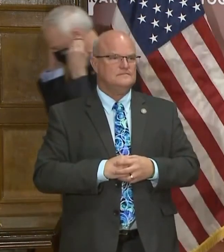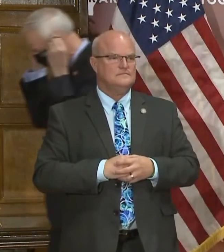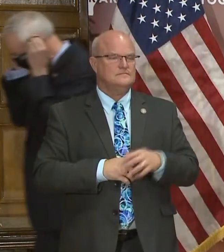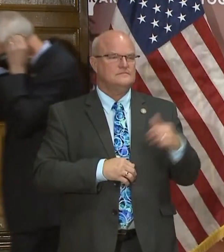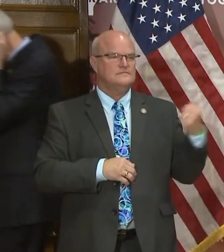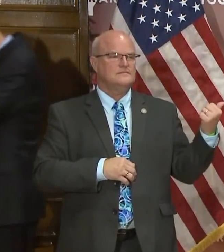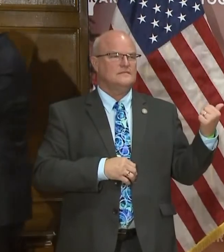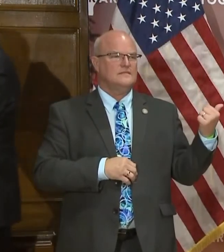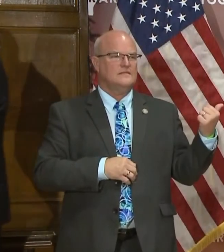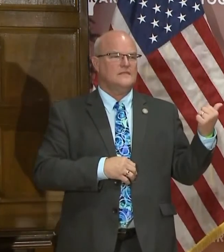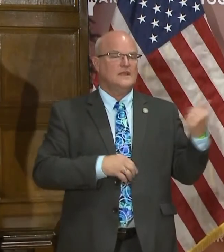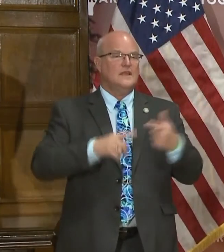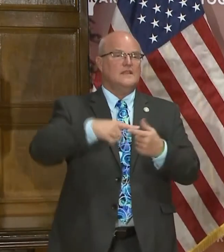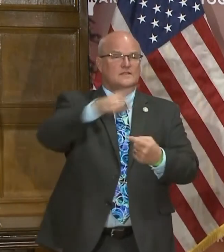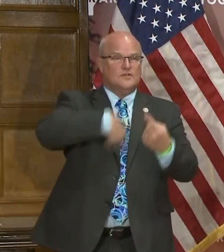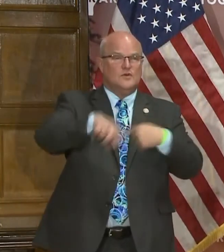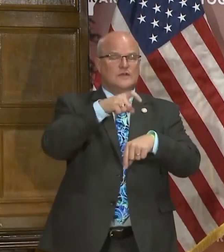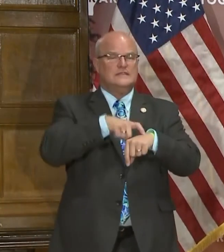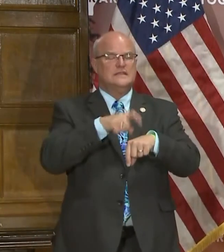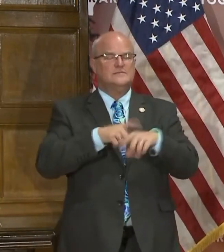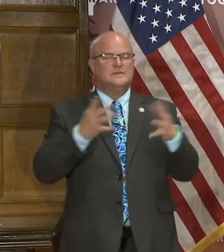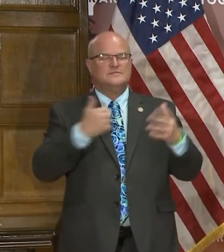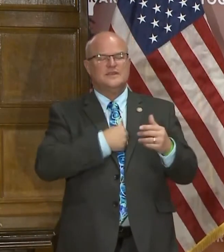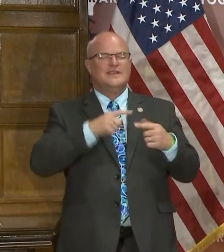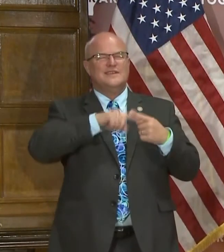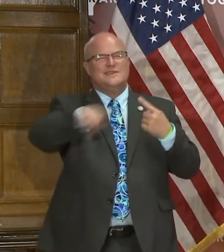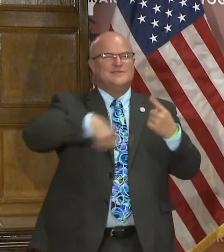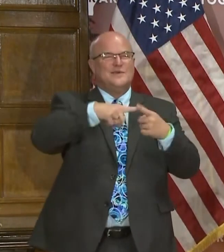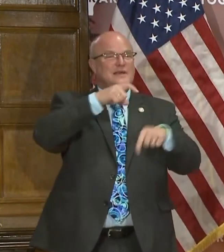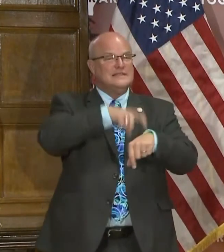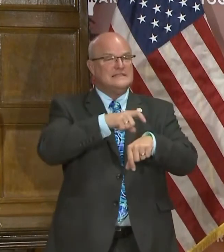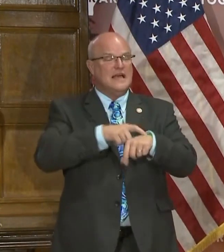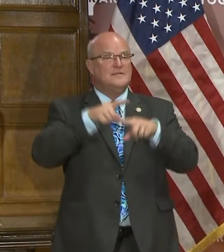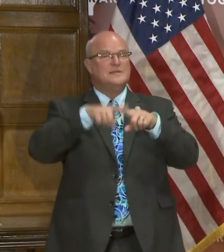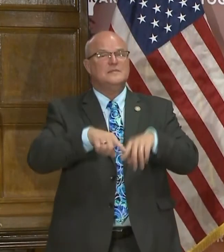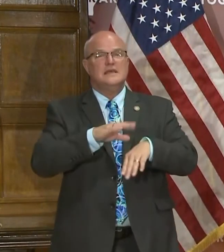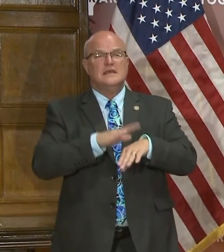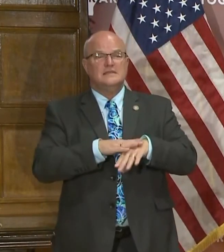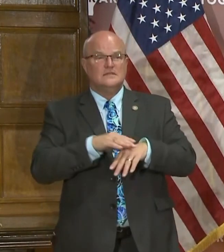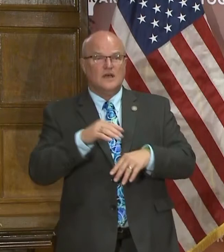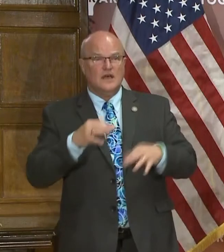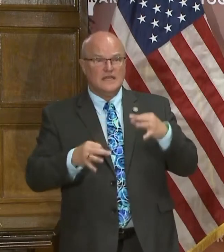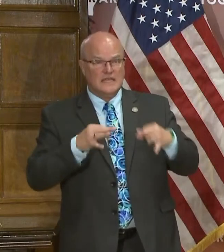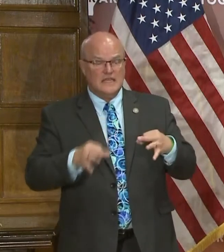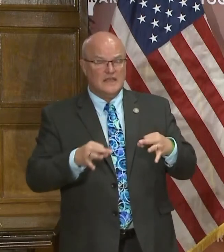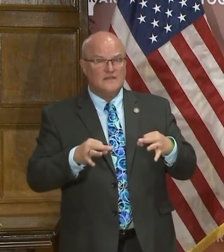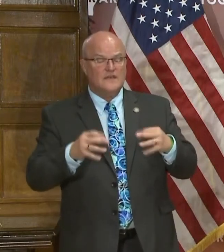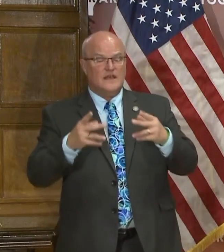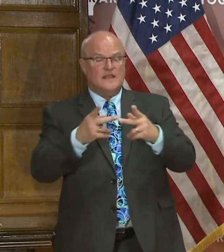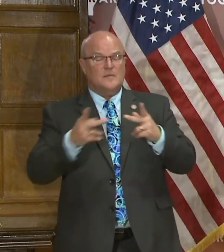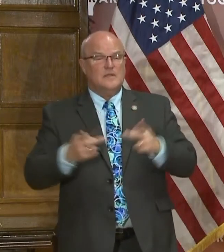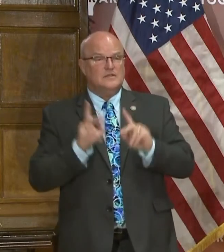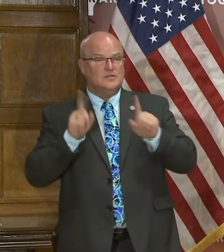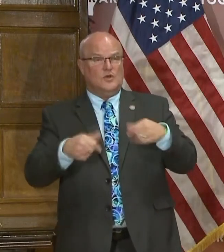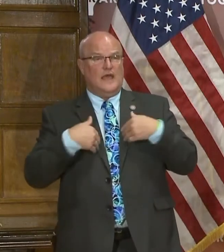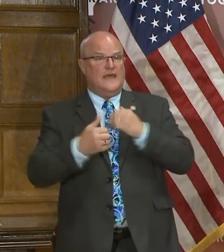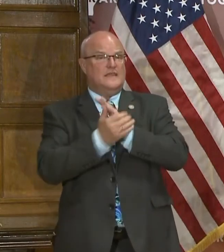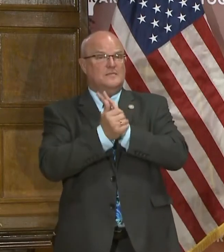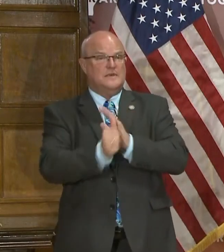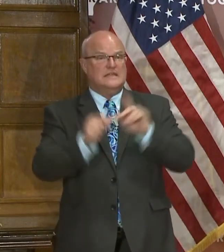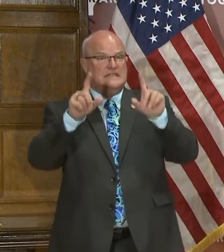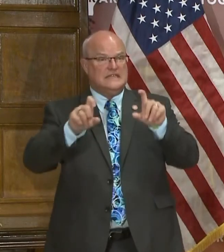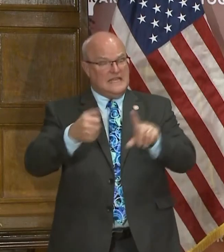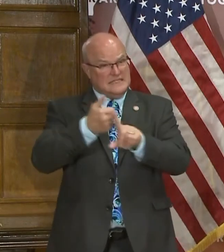So the turnaround time depends on, the turnaround time depends on whether the facility that you go to has the ability to do